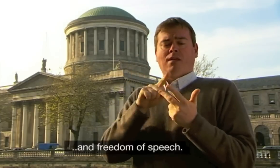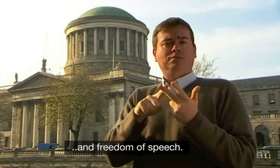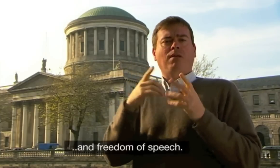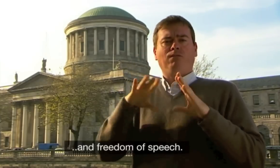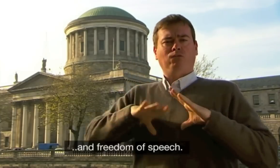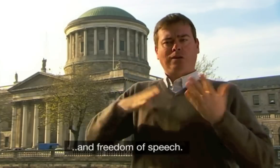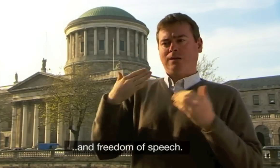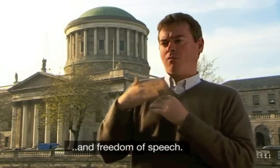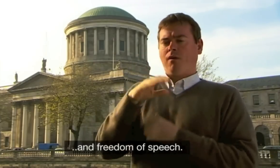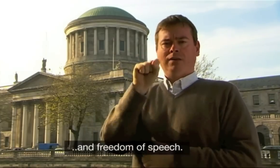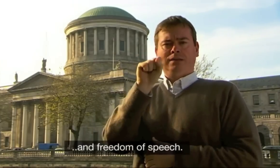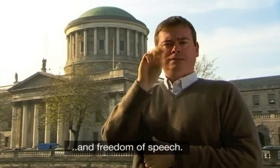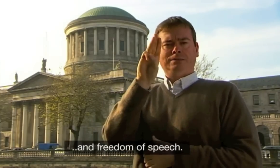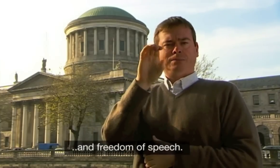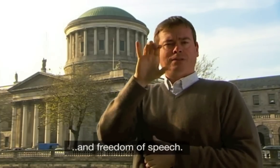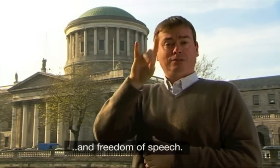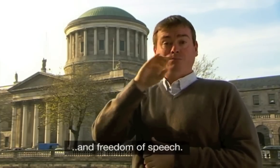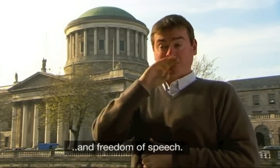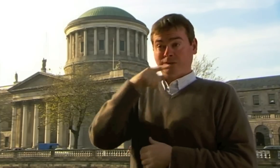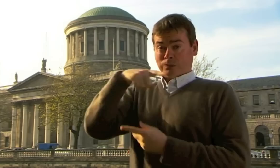and freedom of speech.